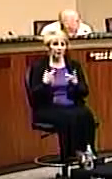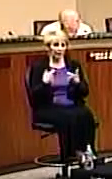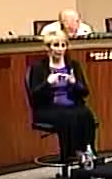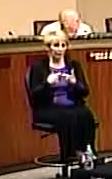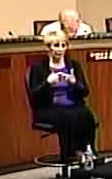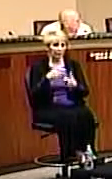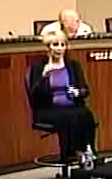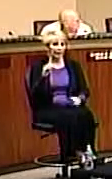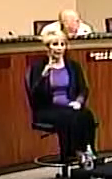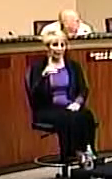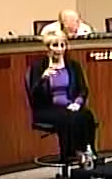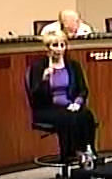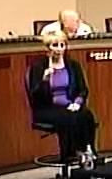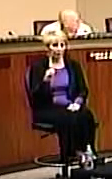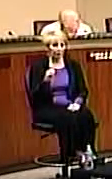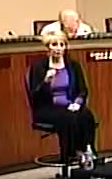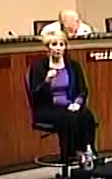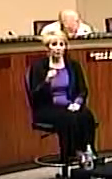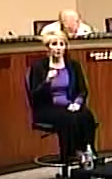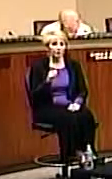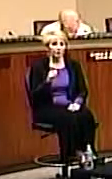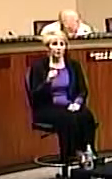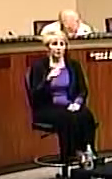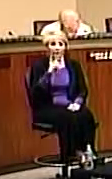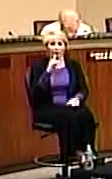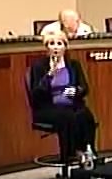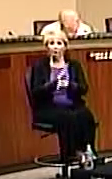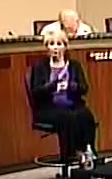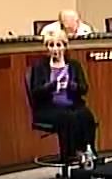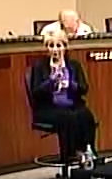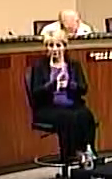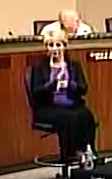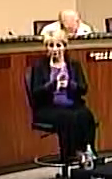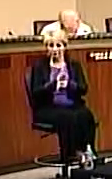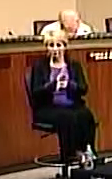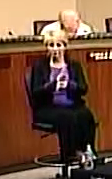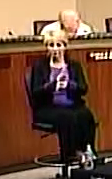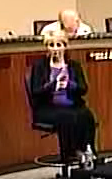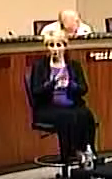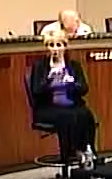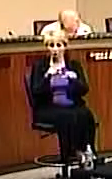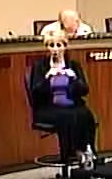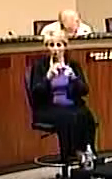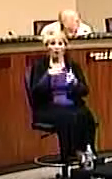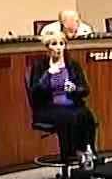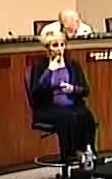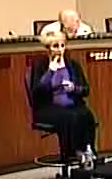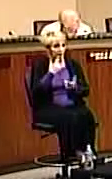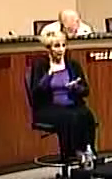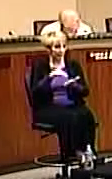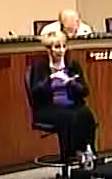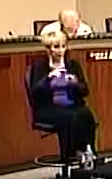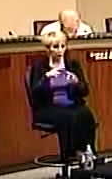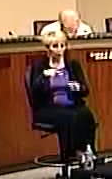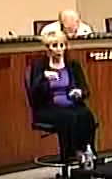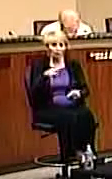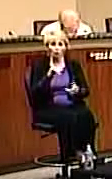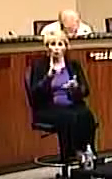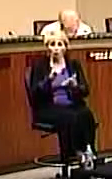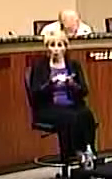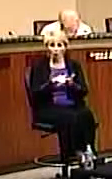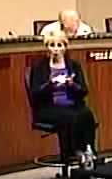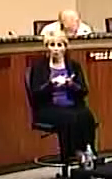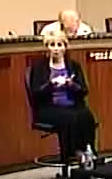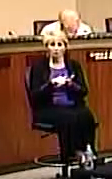electric, and cable, are business enterprises. Now, I want to say that again to you. Those